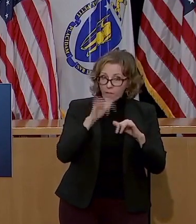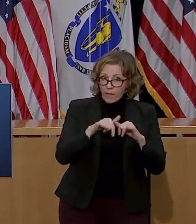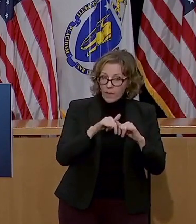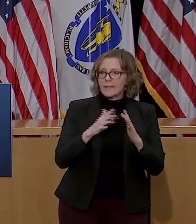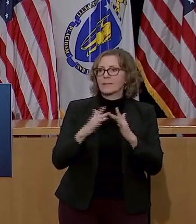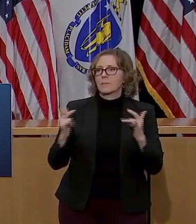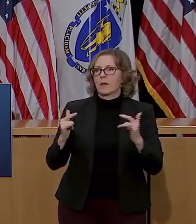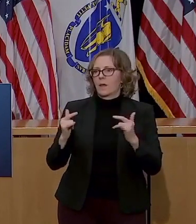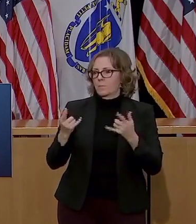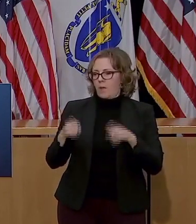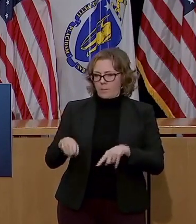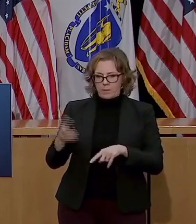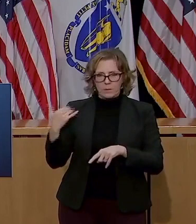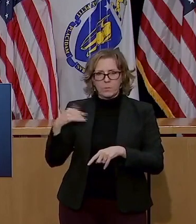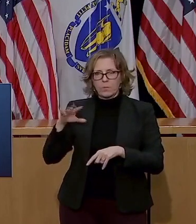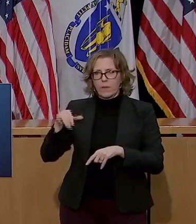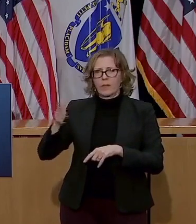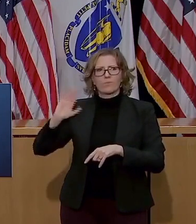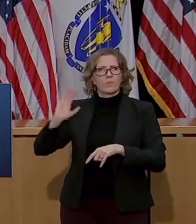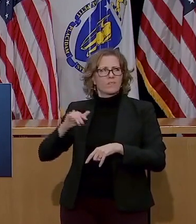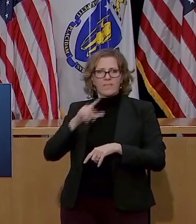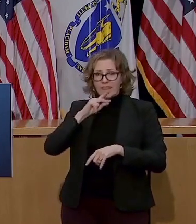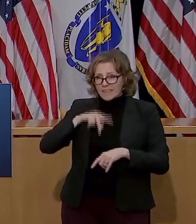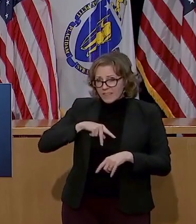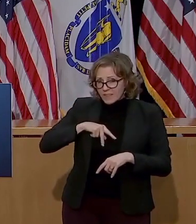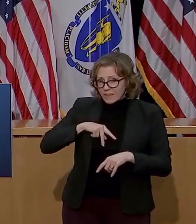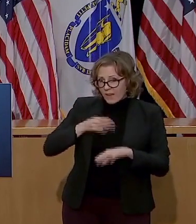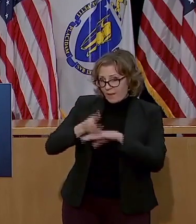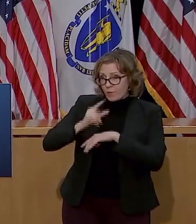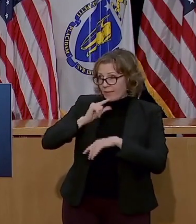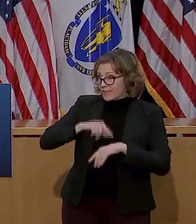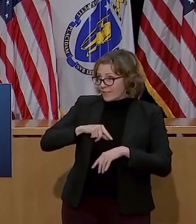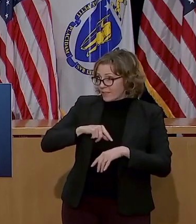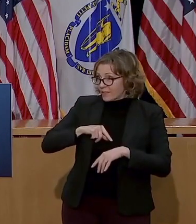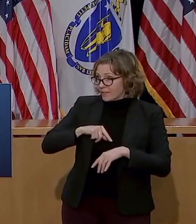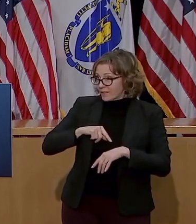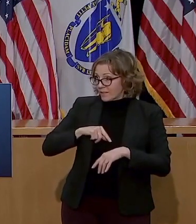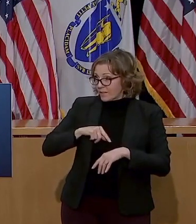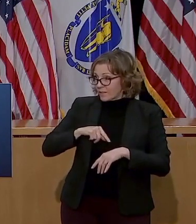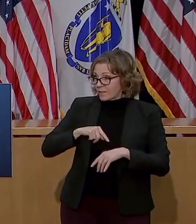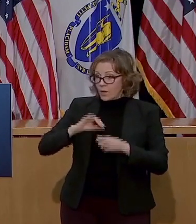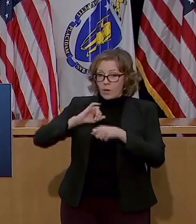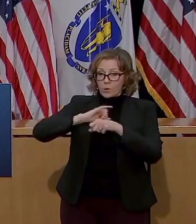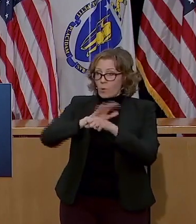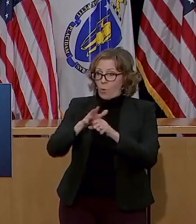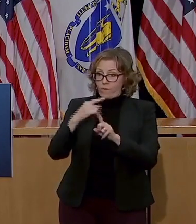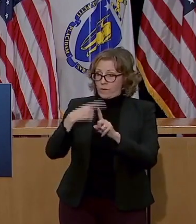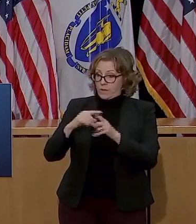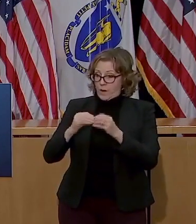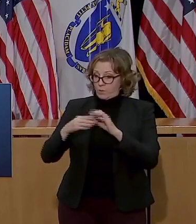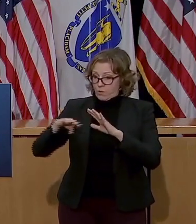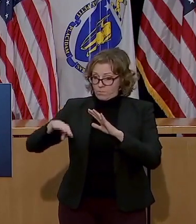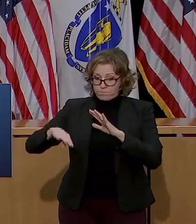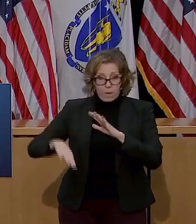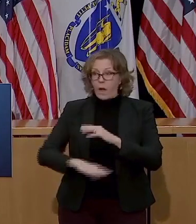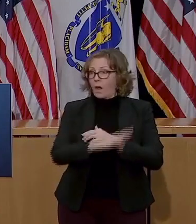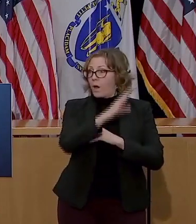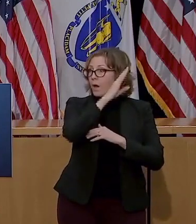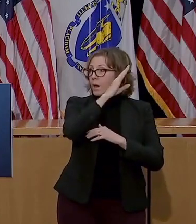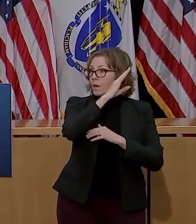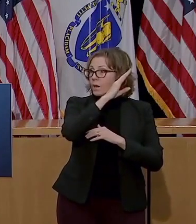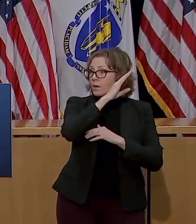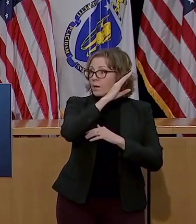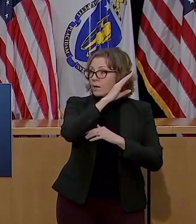of Thanksgiving, and our daily case count doubled, our percent of positive cases